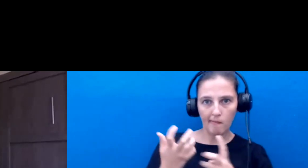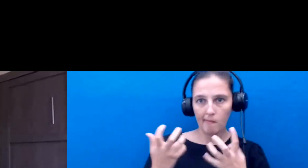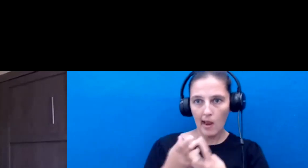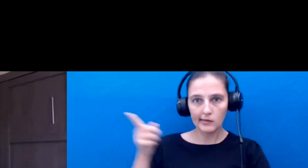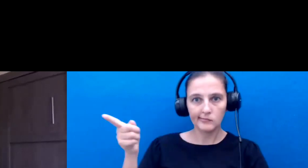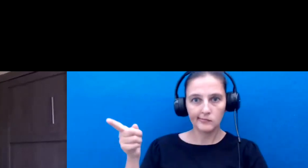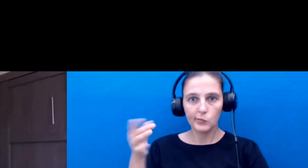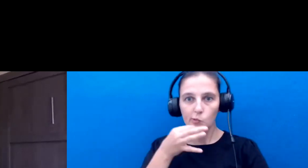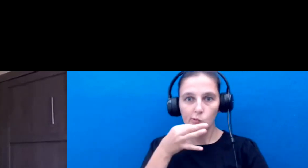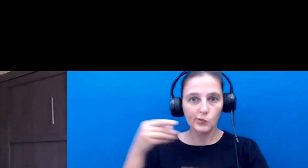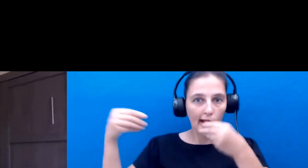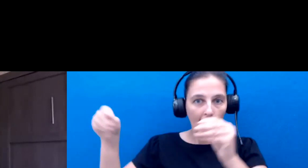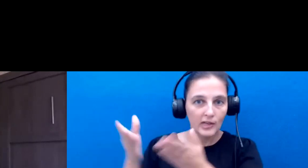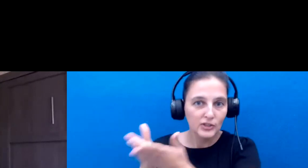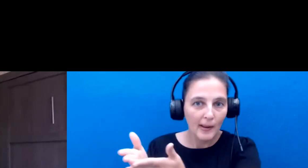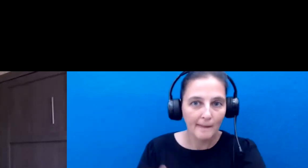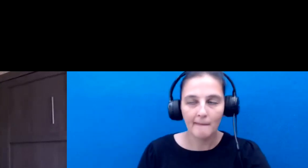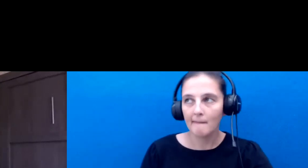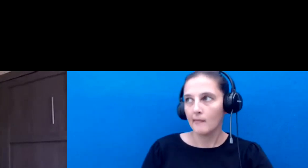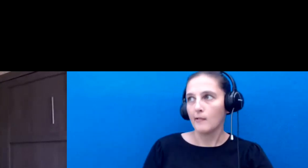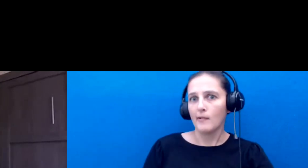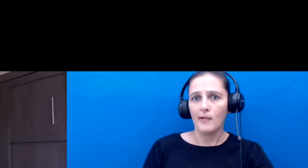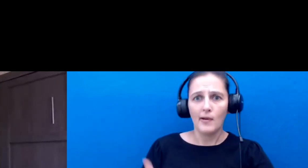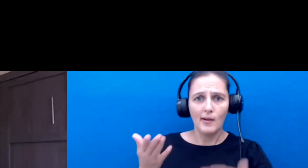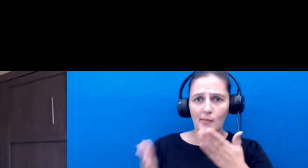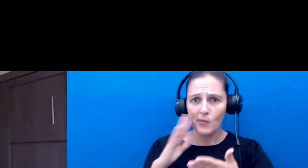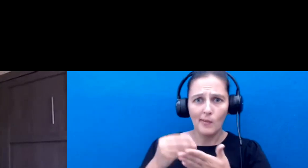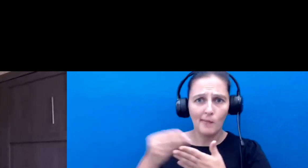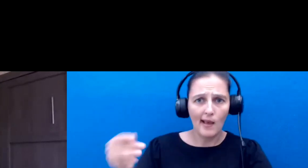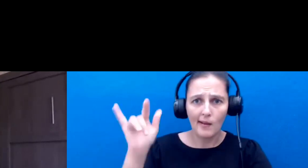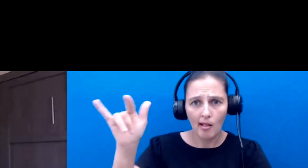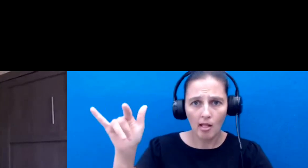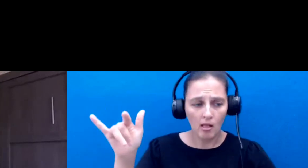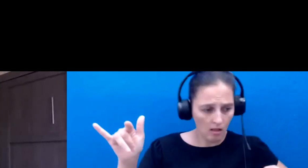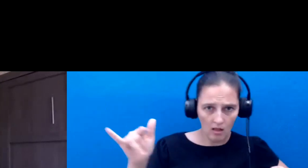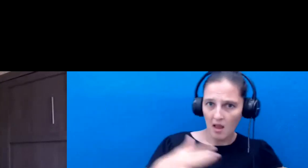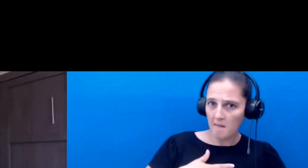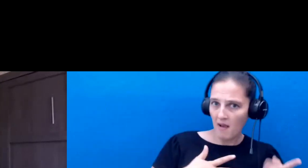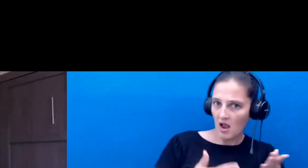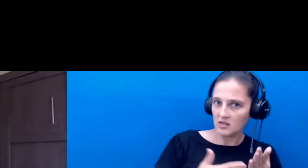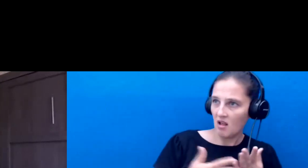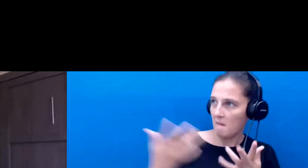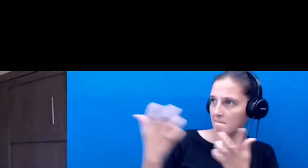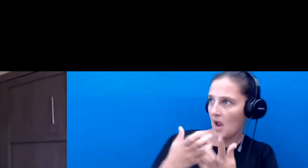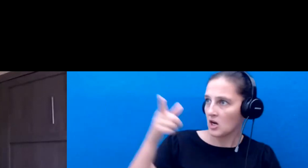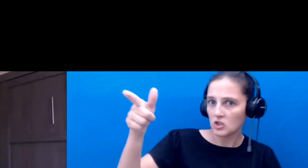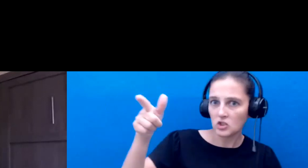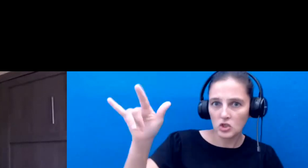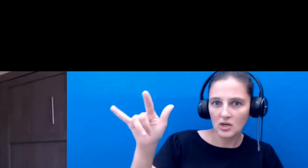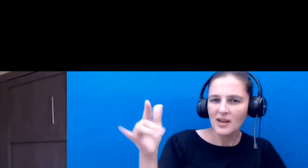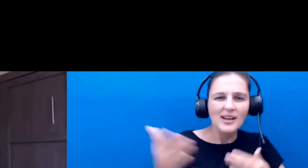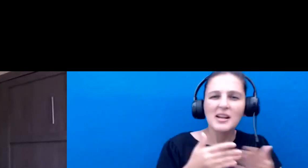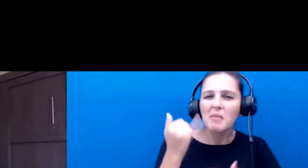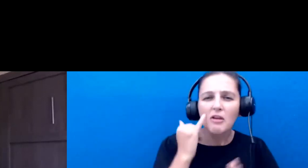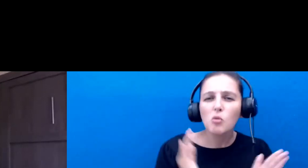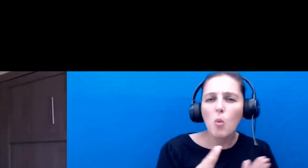up for sale, or perhaps there's aircraft that we're going to be procuring, and you think you've got a technology, as small as it might be, that